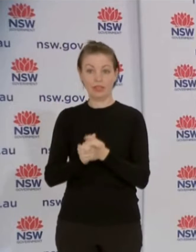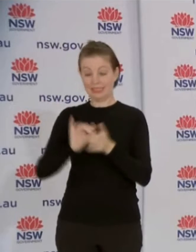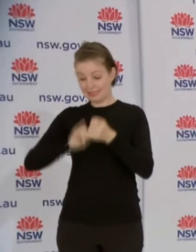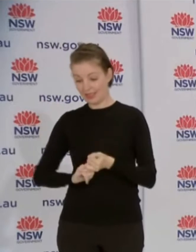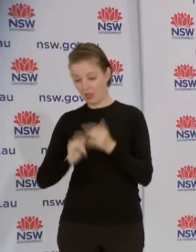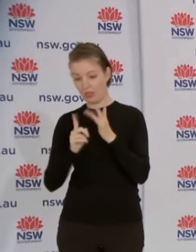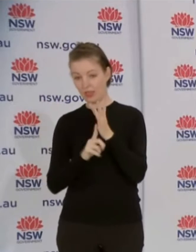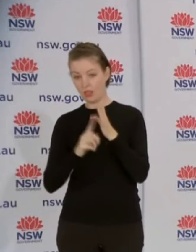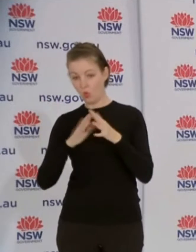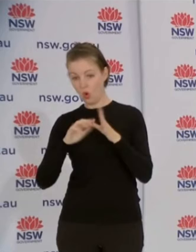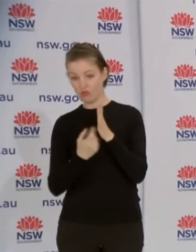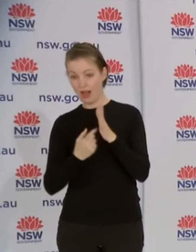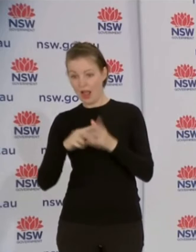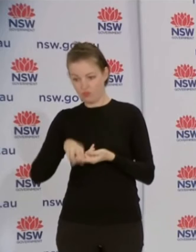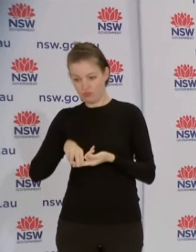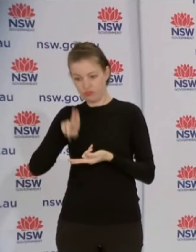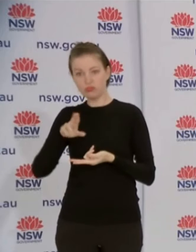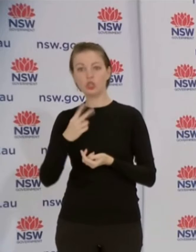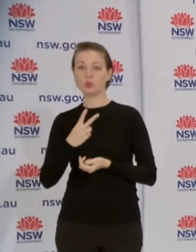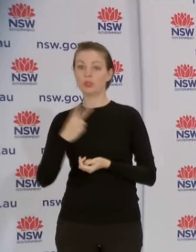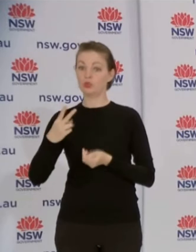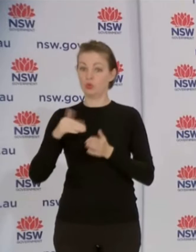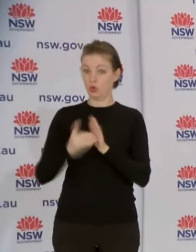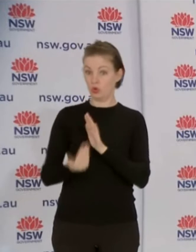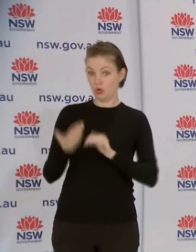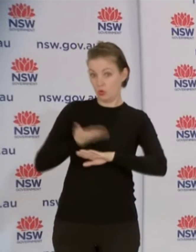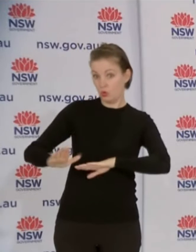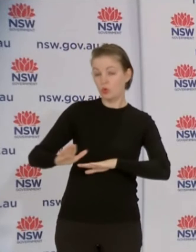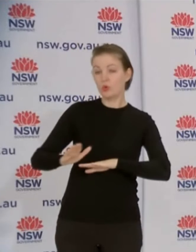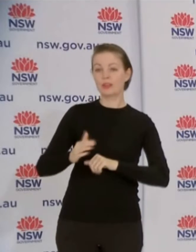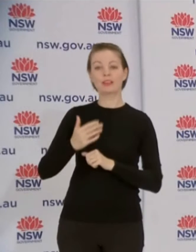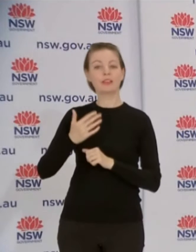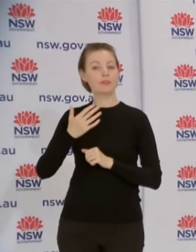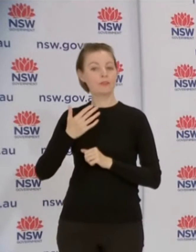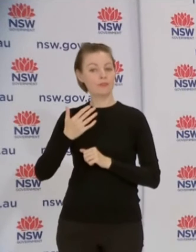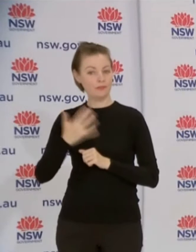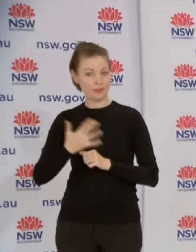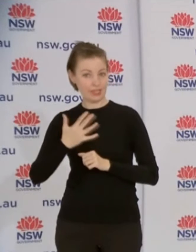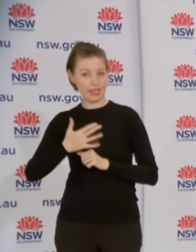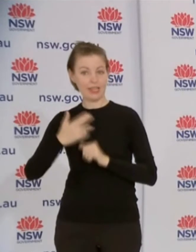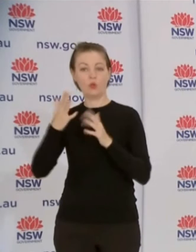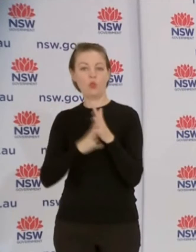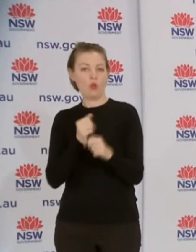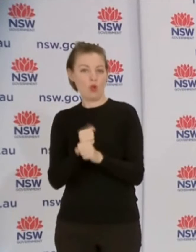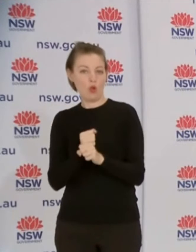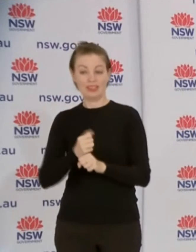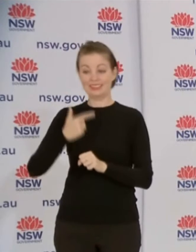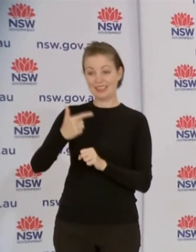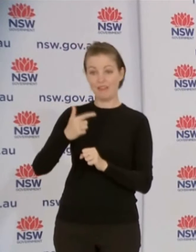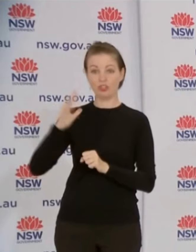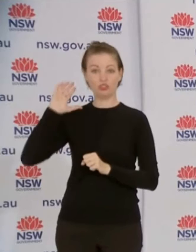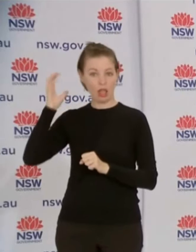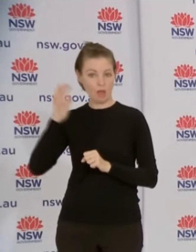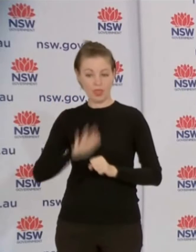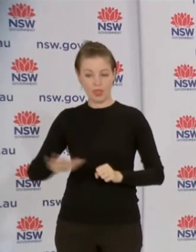concern. 22 new cases, 15 cases in the Wollongong local government area, and 7 cases in the Shell